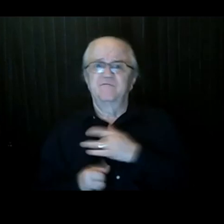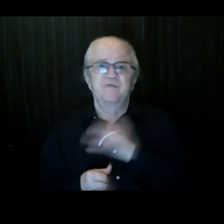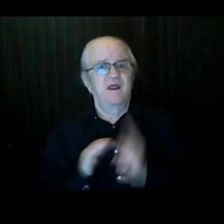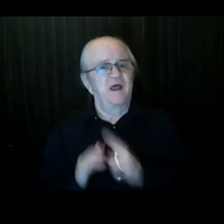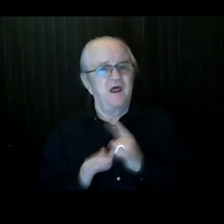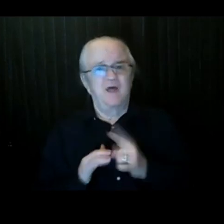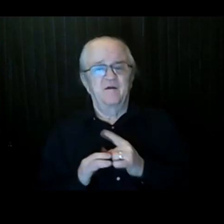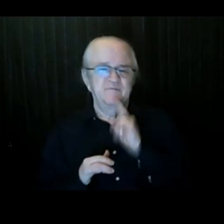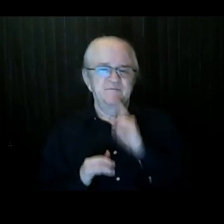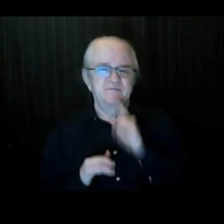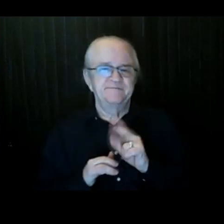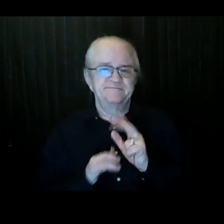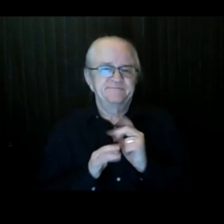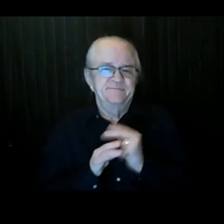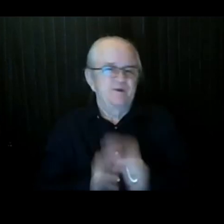It lasted about 30 seconds.